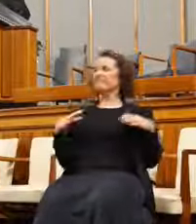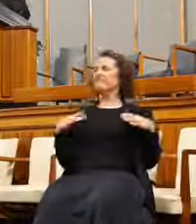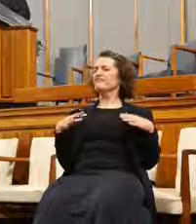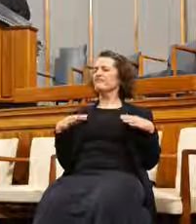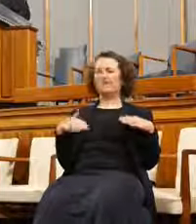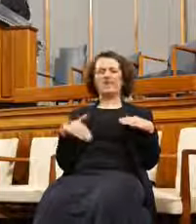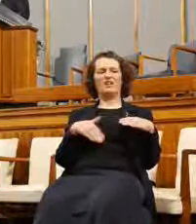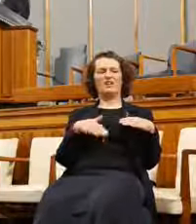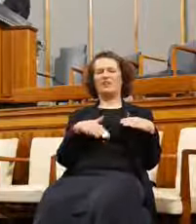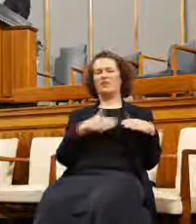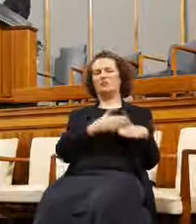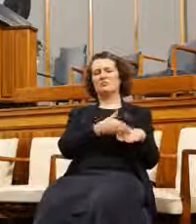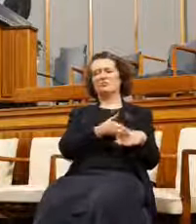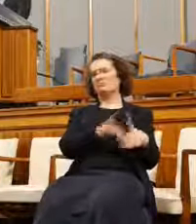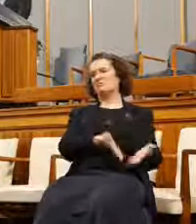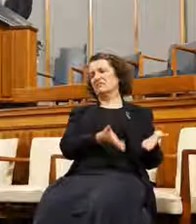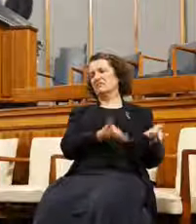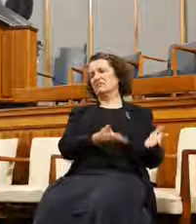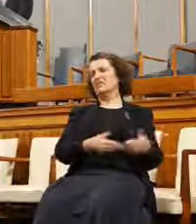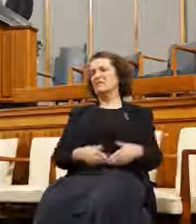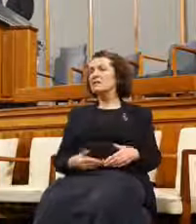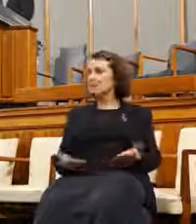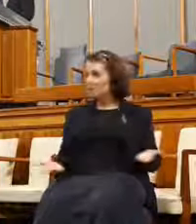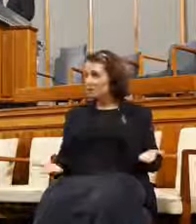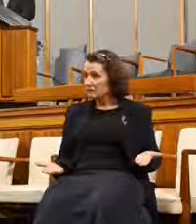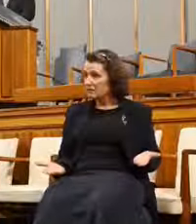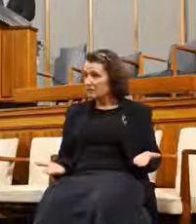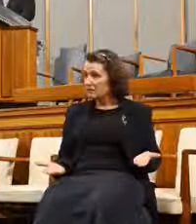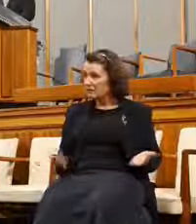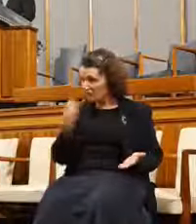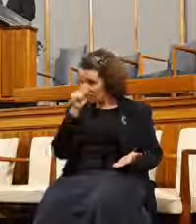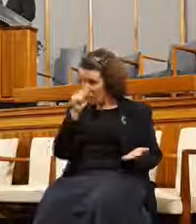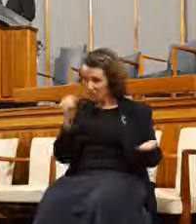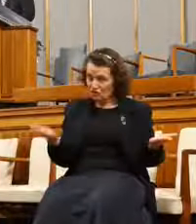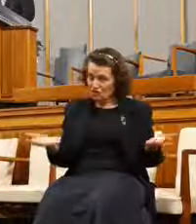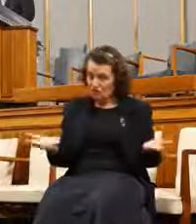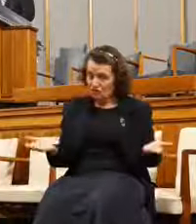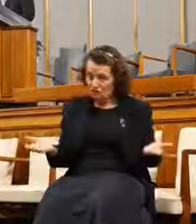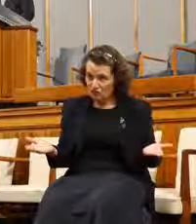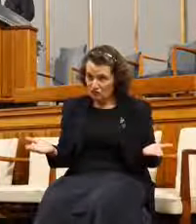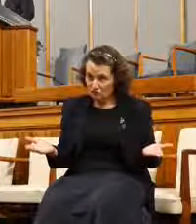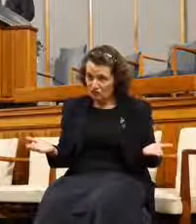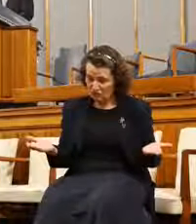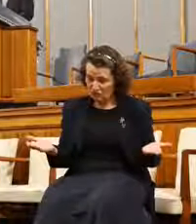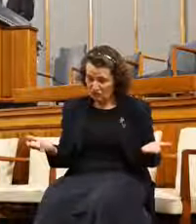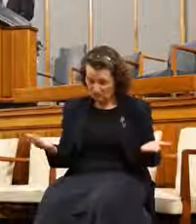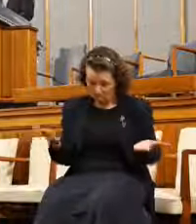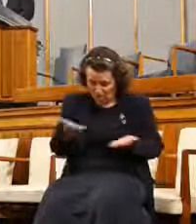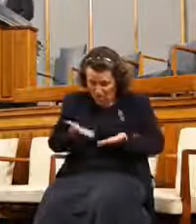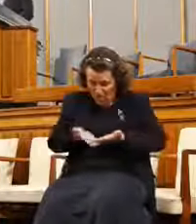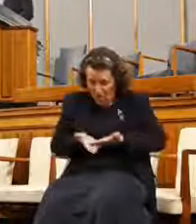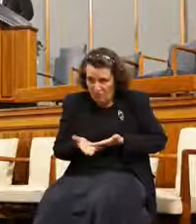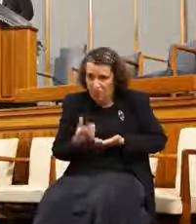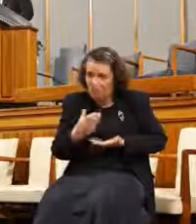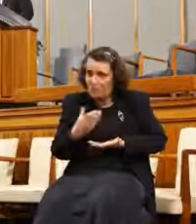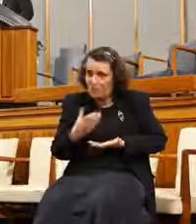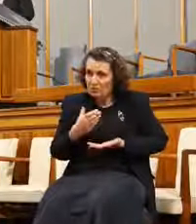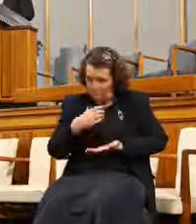everything. You have this selfishness in you, running through your being. Can you be